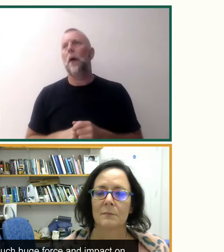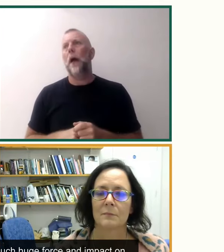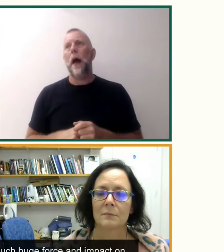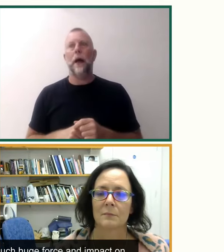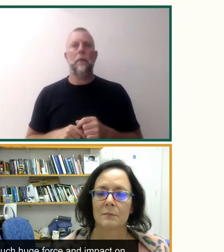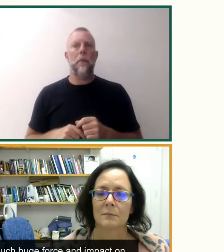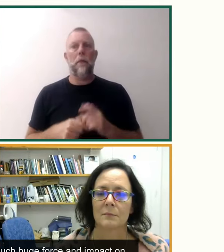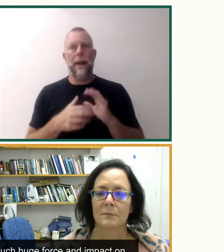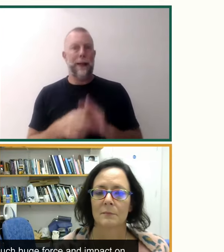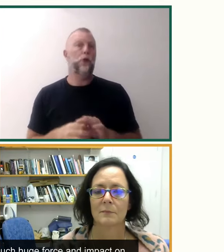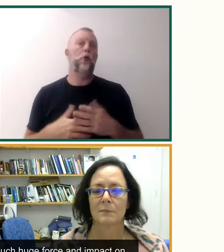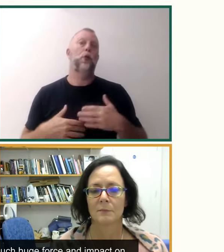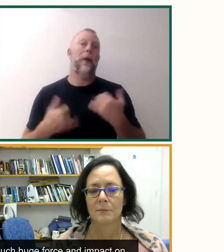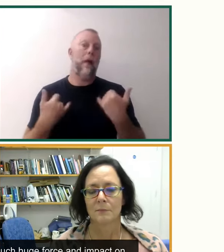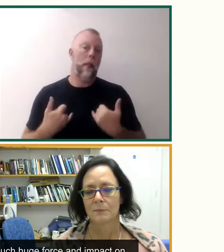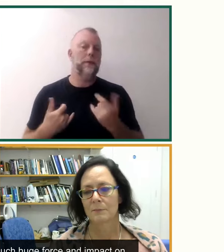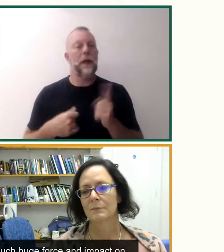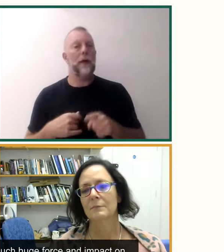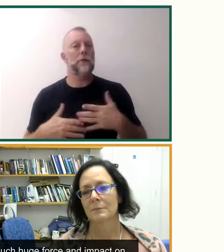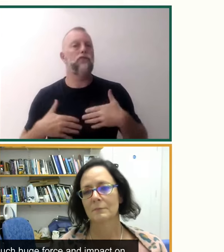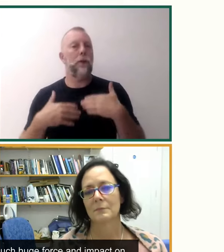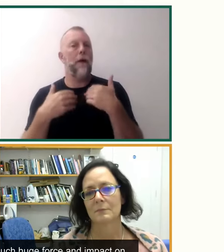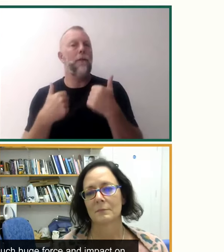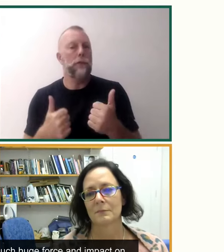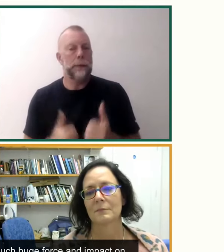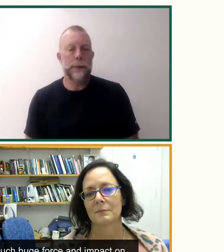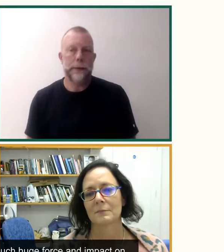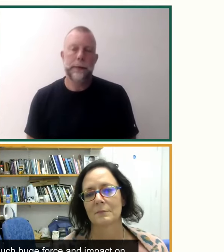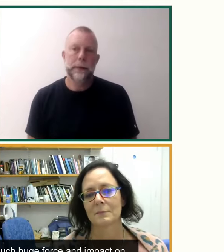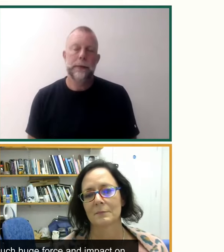all of it, the whole run.